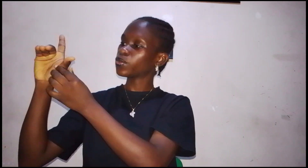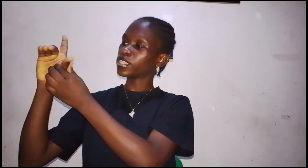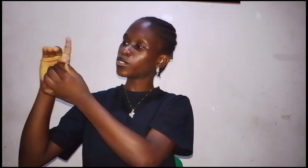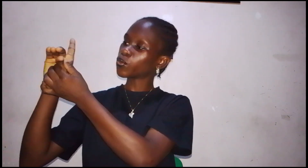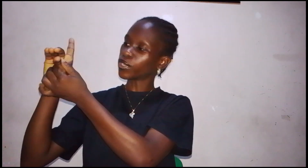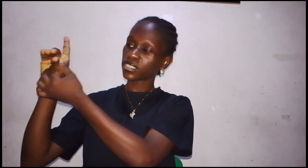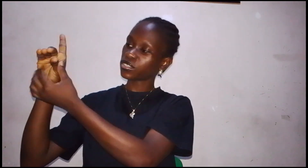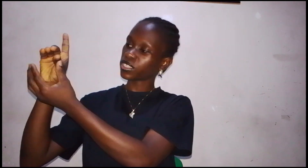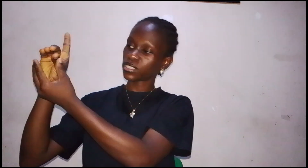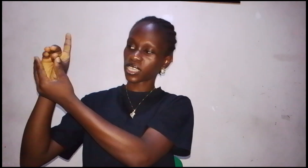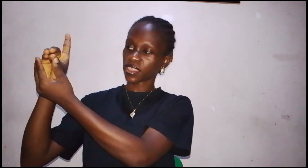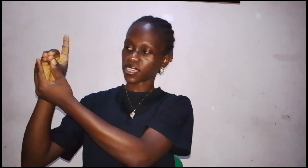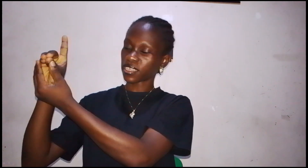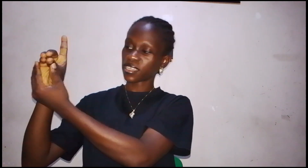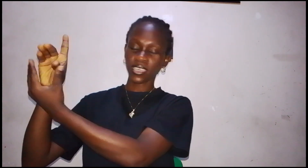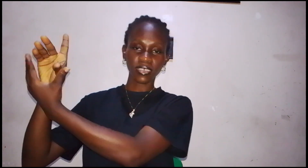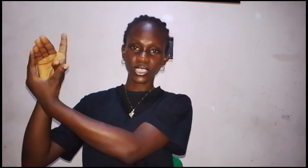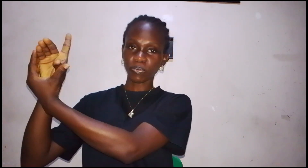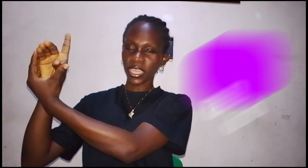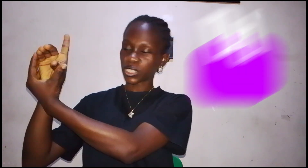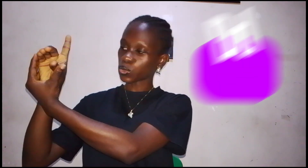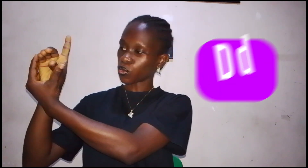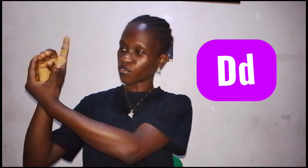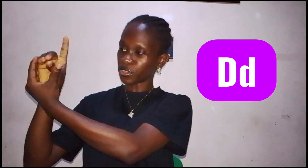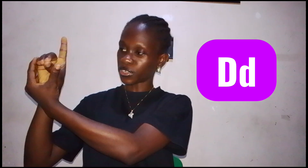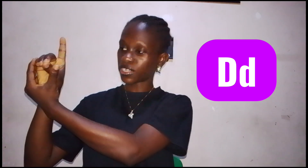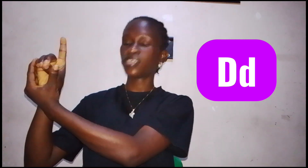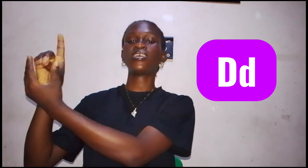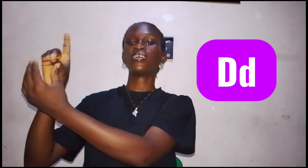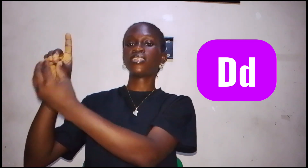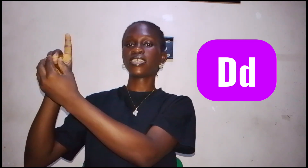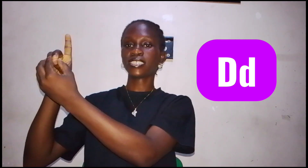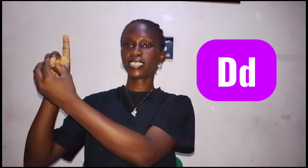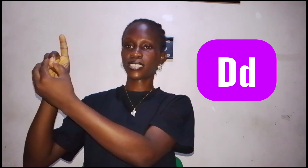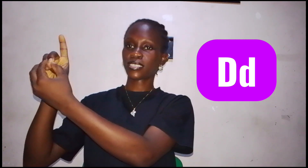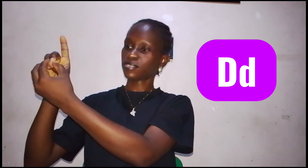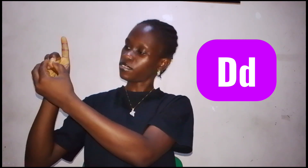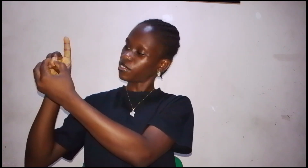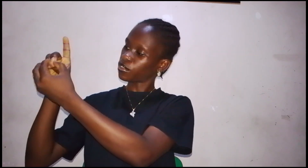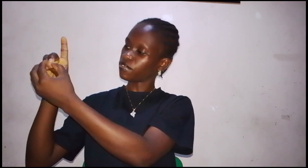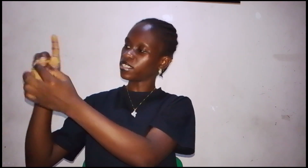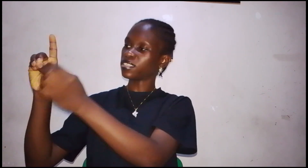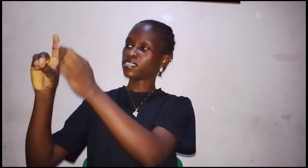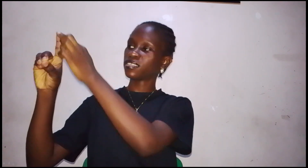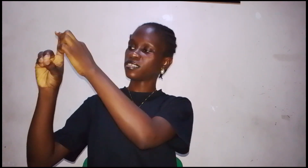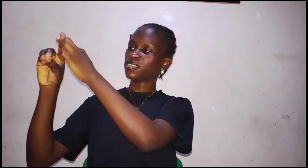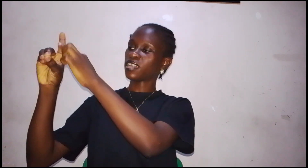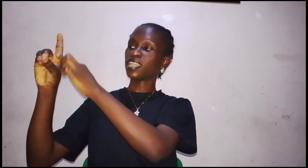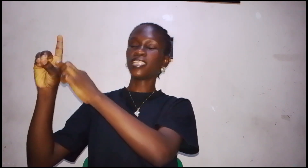it with this one. Join it together. Just bend it over like this to give it covalence. And